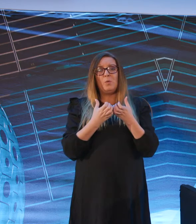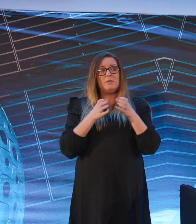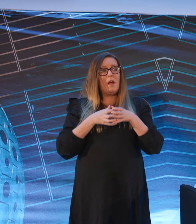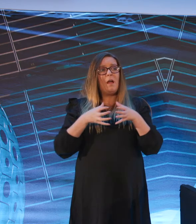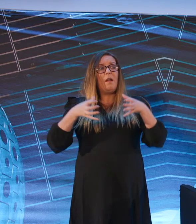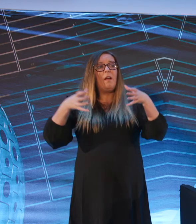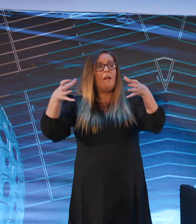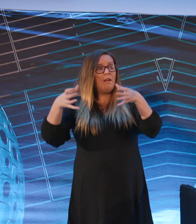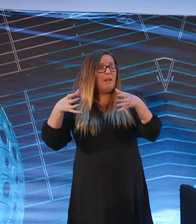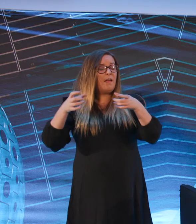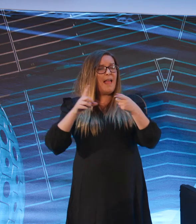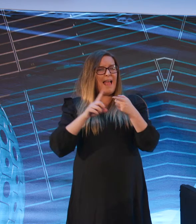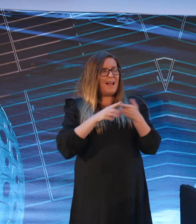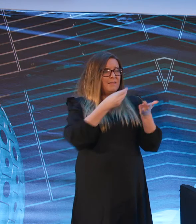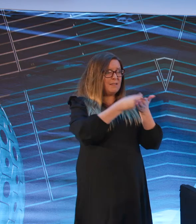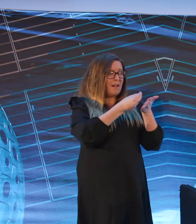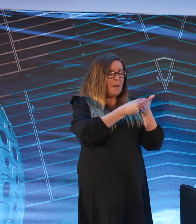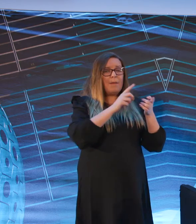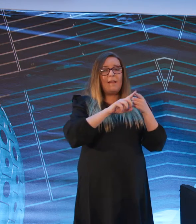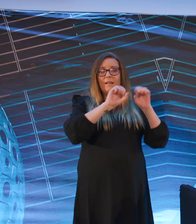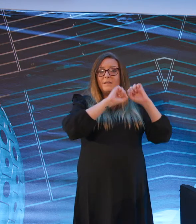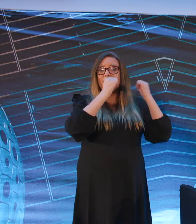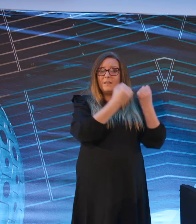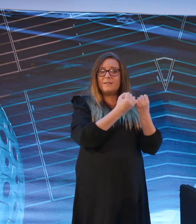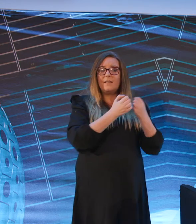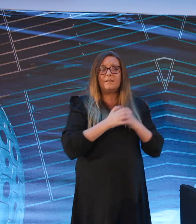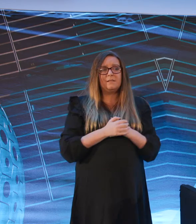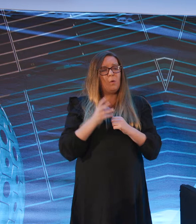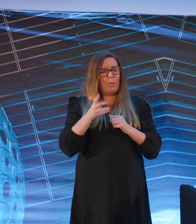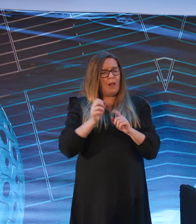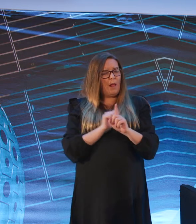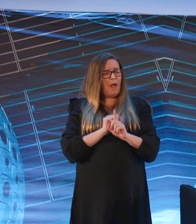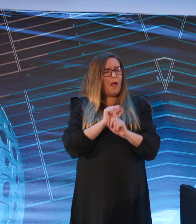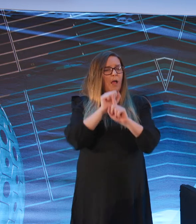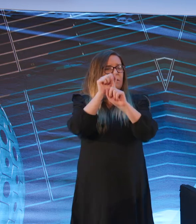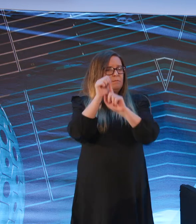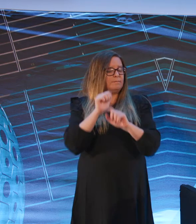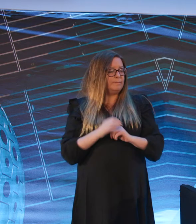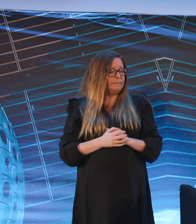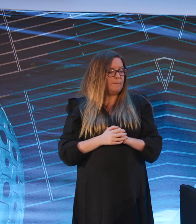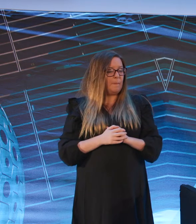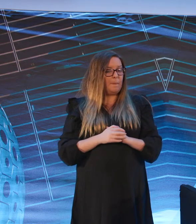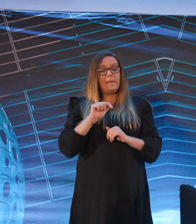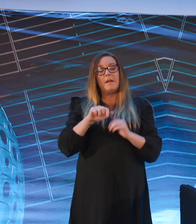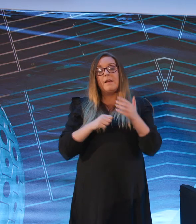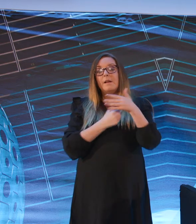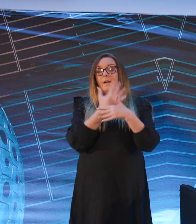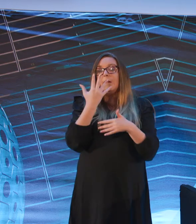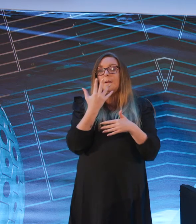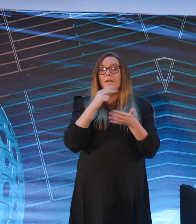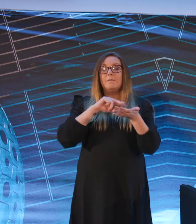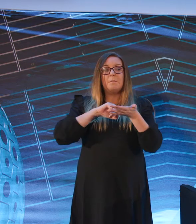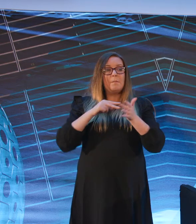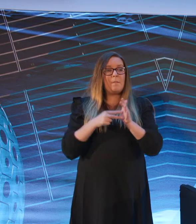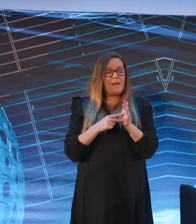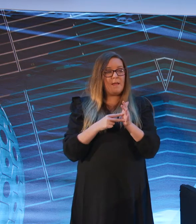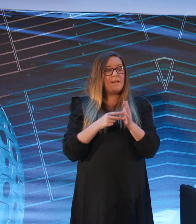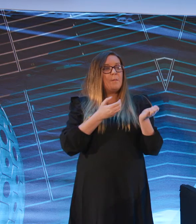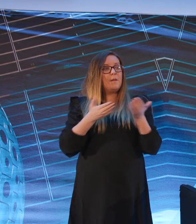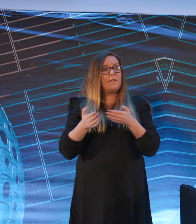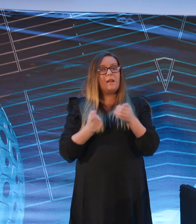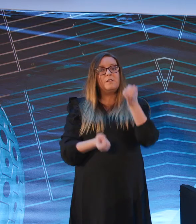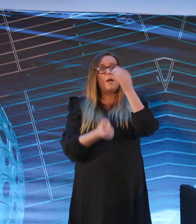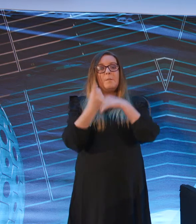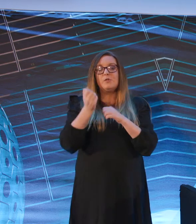wider economy and society outside Maynooth. The development of this plan provided an opportunity